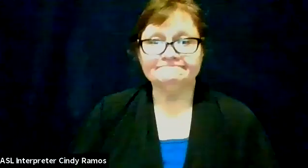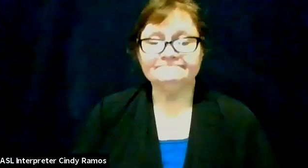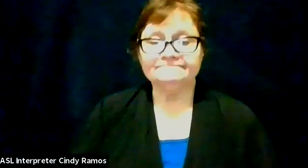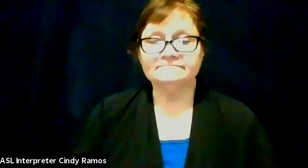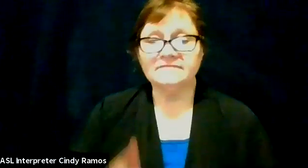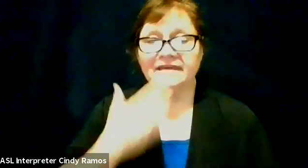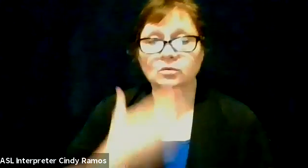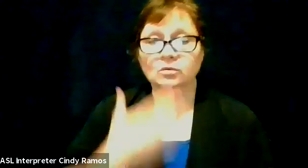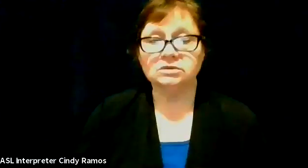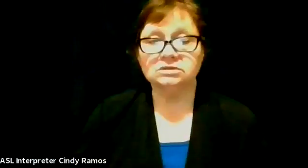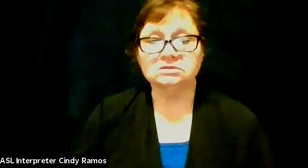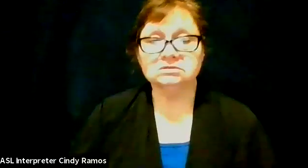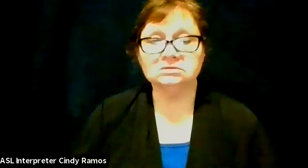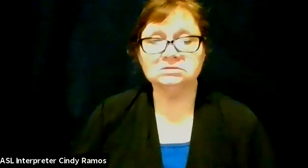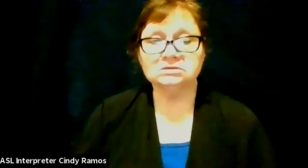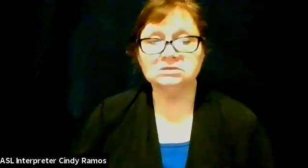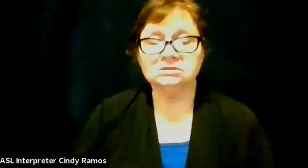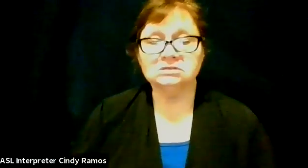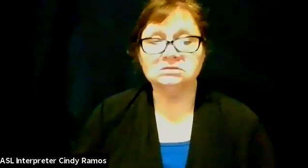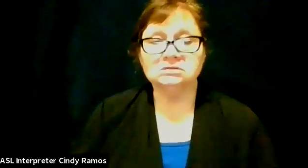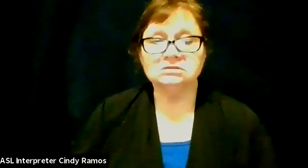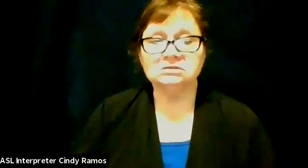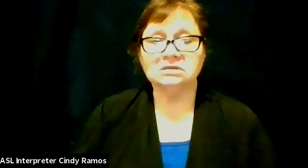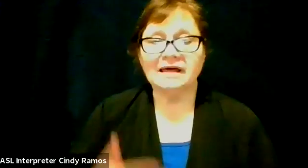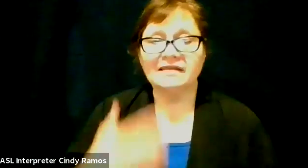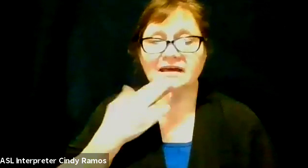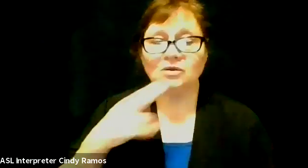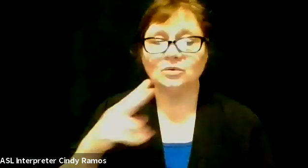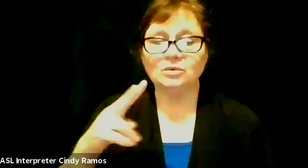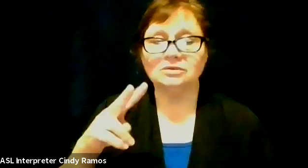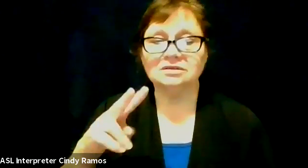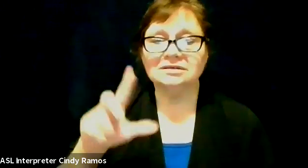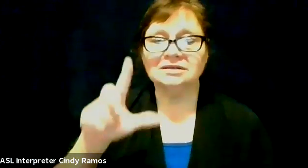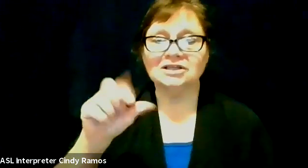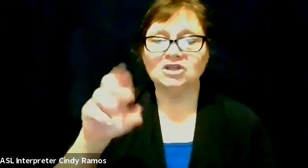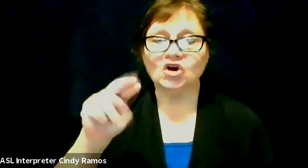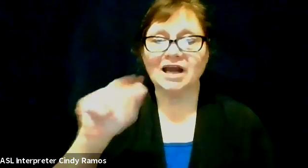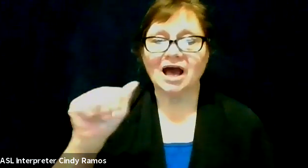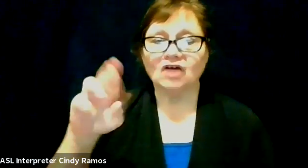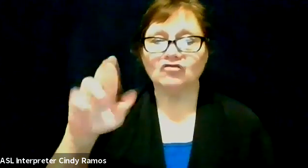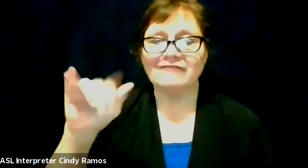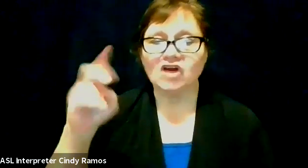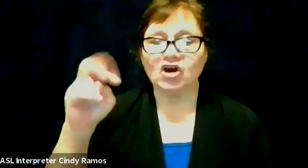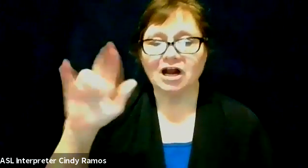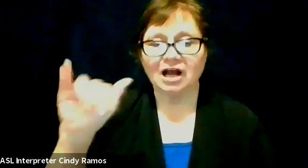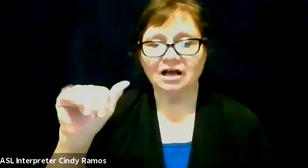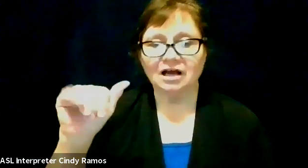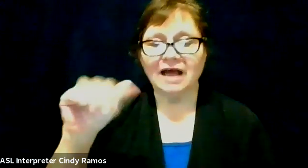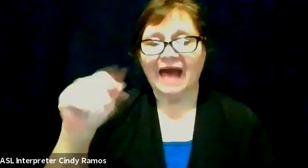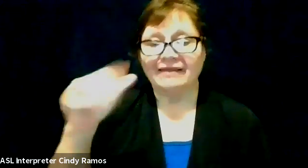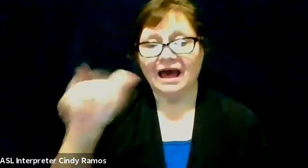Thank you. Thank you for that, Vice Chair, and thank you once again for raising up those students and that heartfelt letter they sent us earlier this